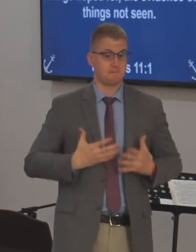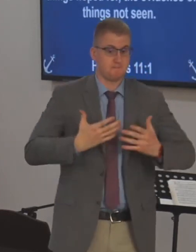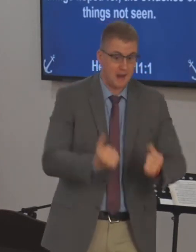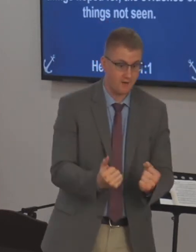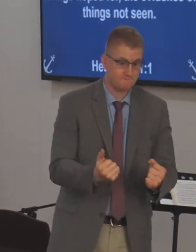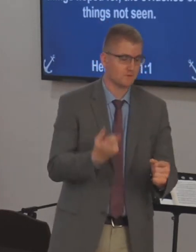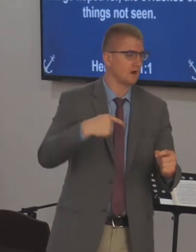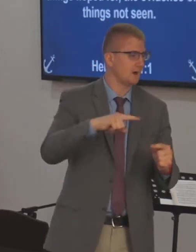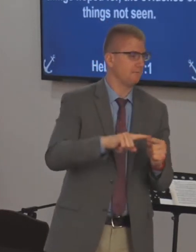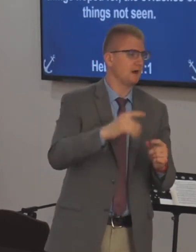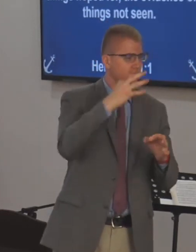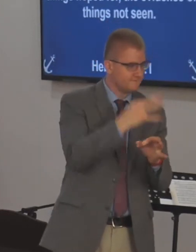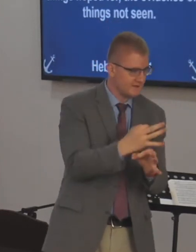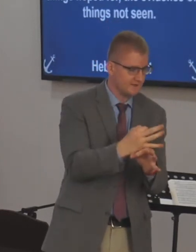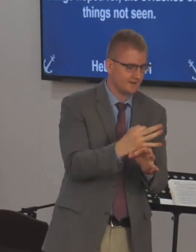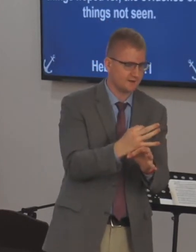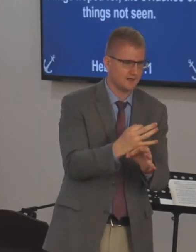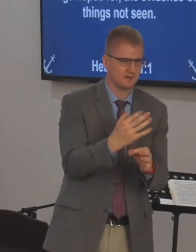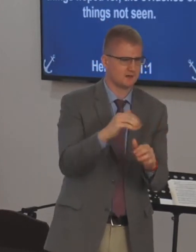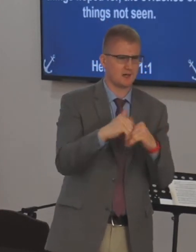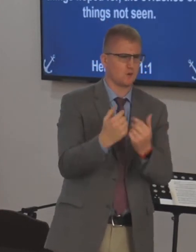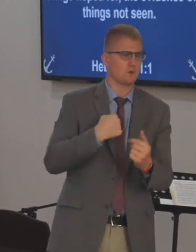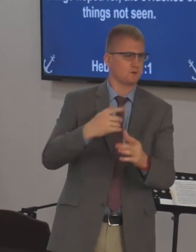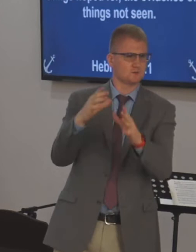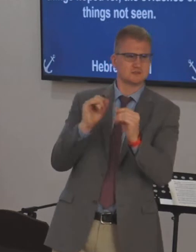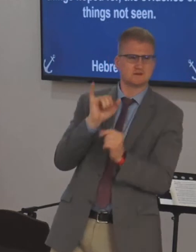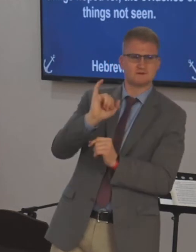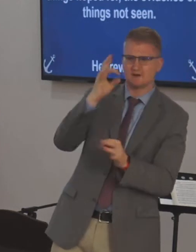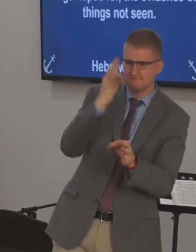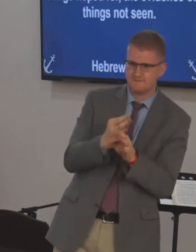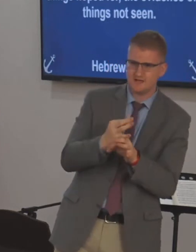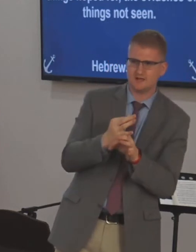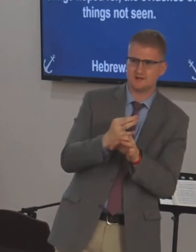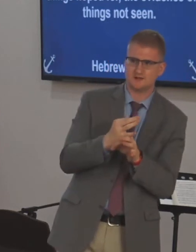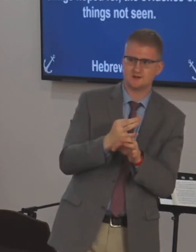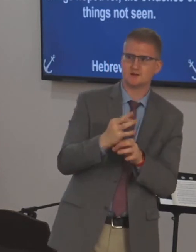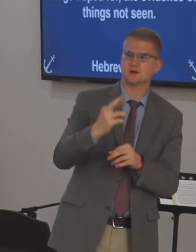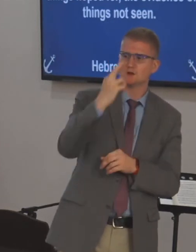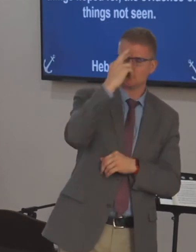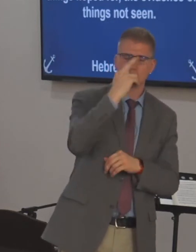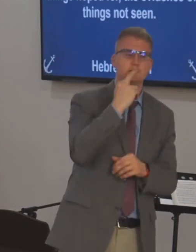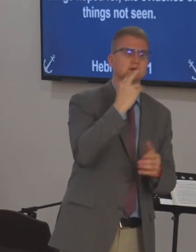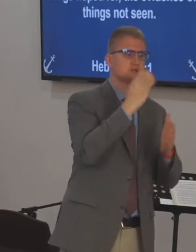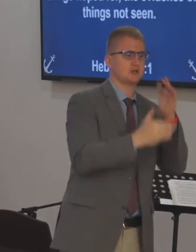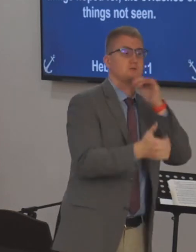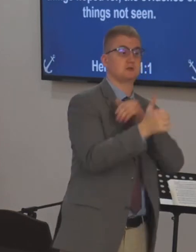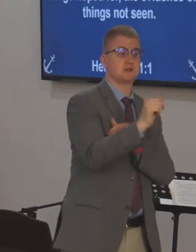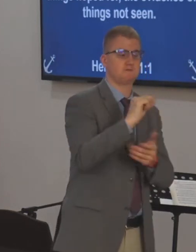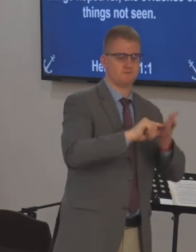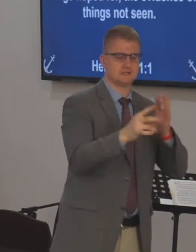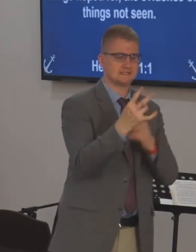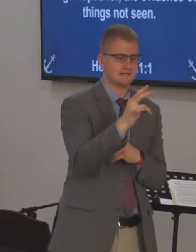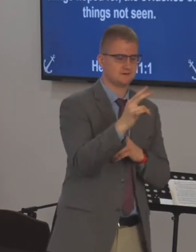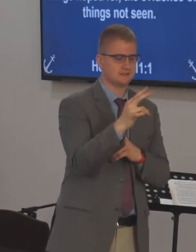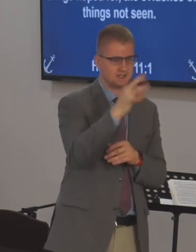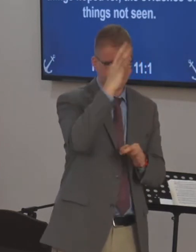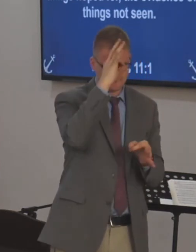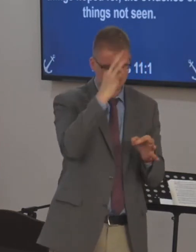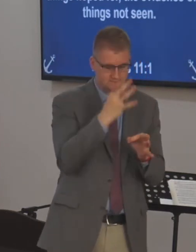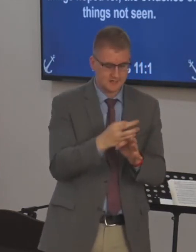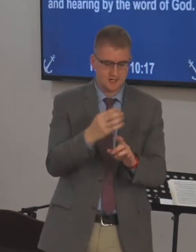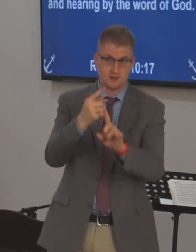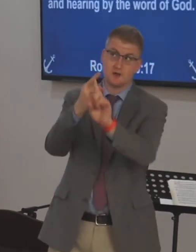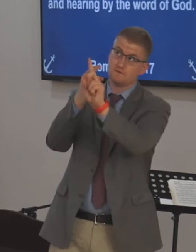faith. And faith, and you know how you get faith? Romans chapter 10, verse 17. Faith cometh